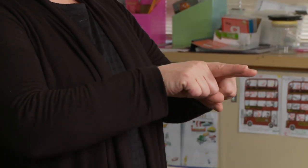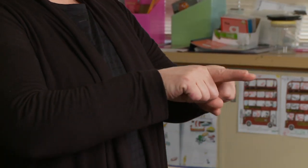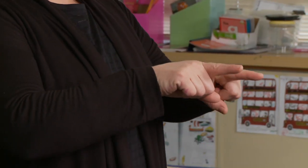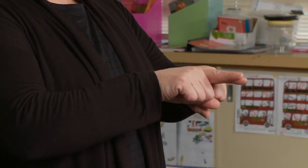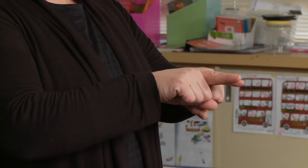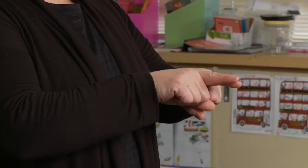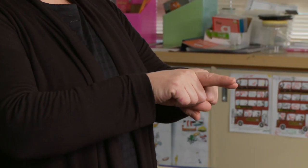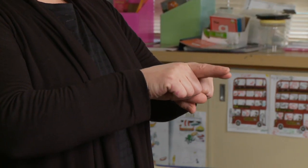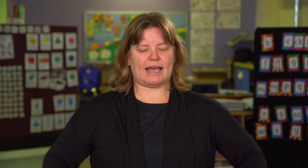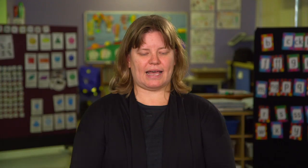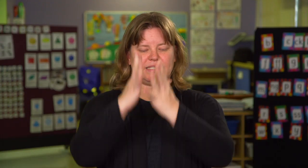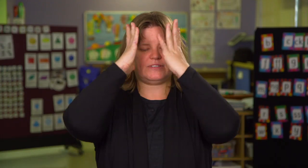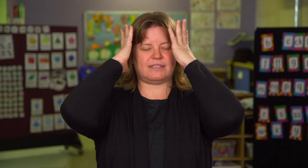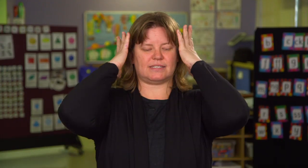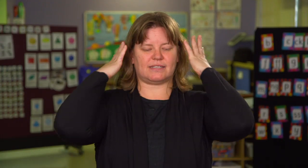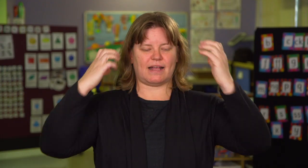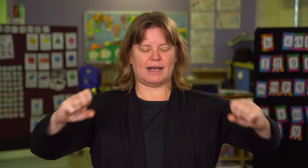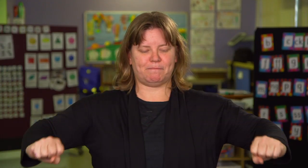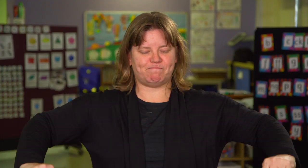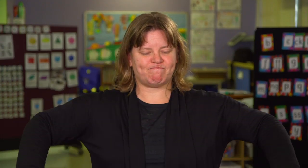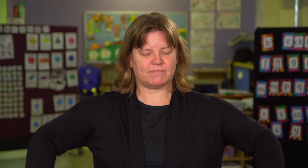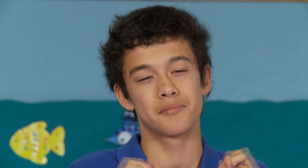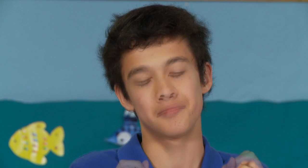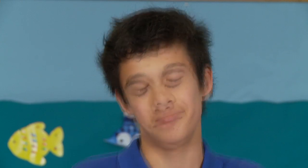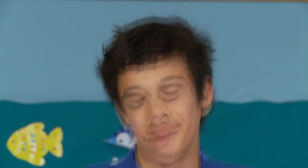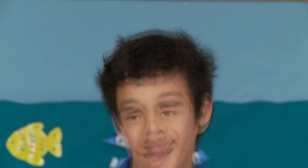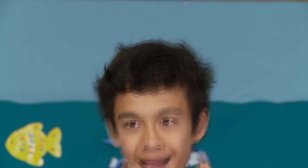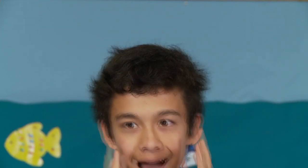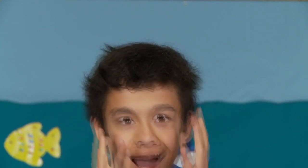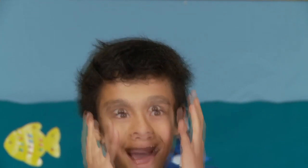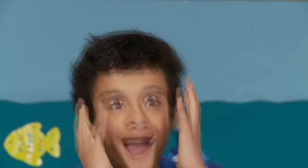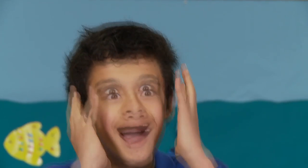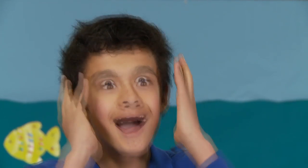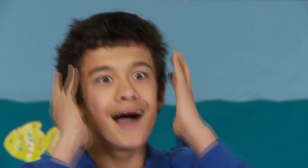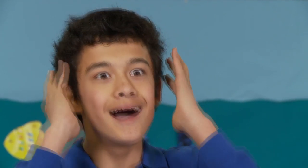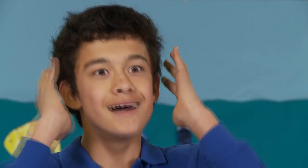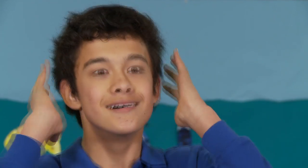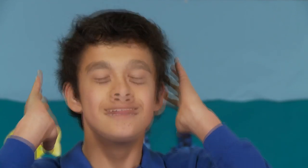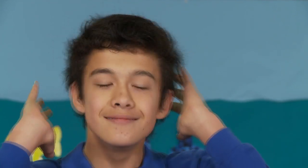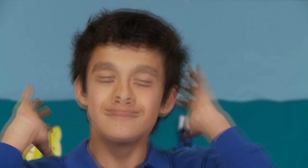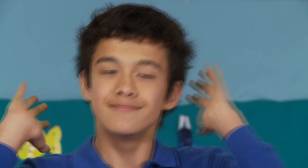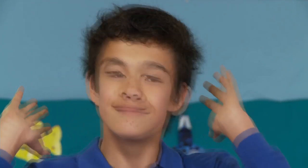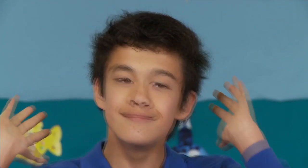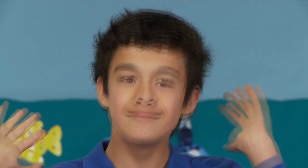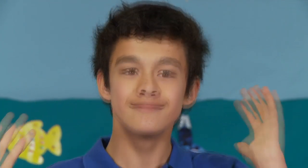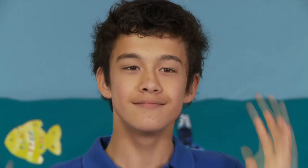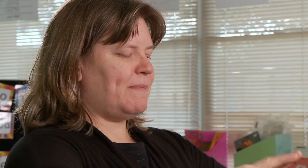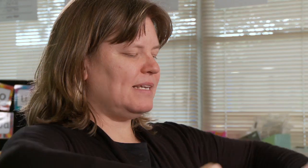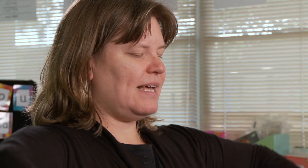same as, and then as if it's this, like a blast of warm air. So it's spread up your body warm, the same as, and